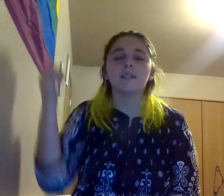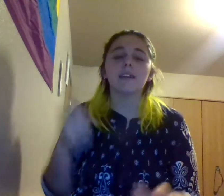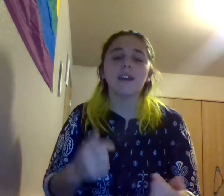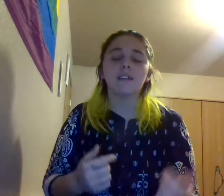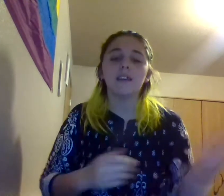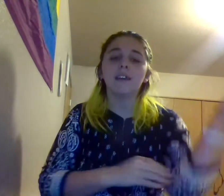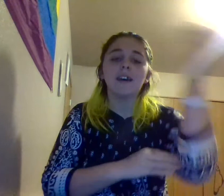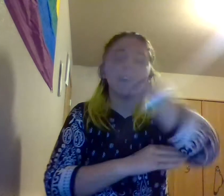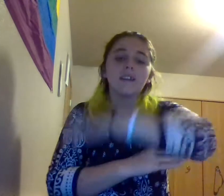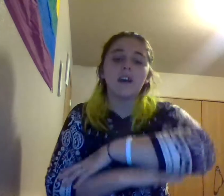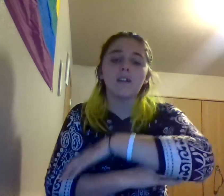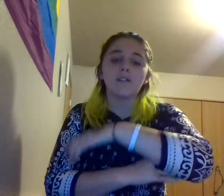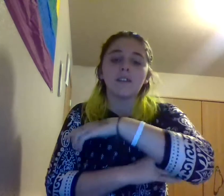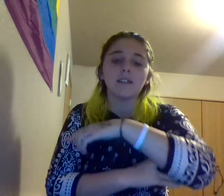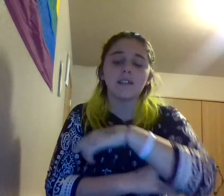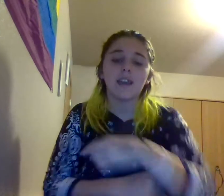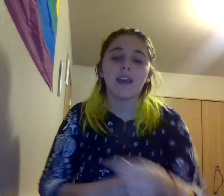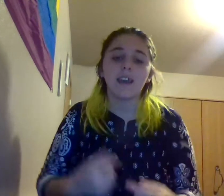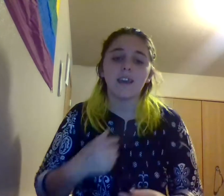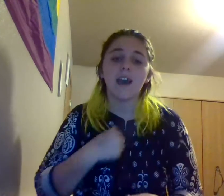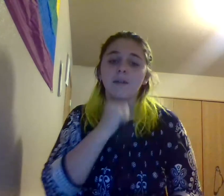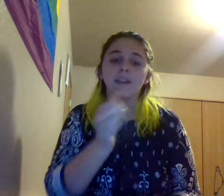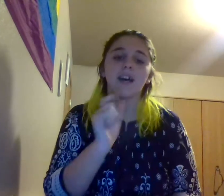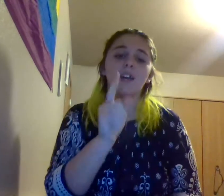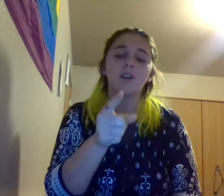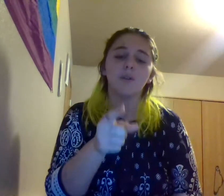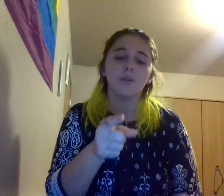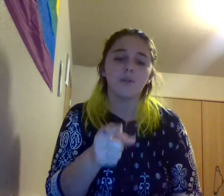at the end of the day. refuse.